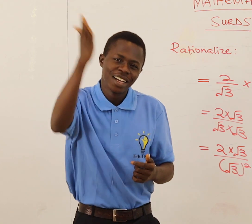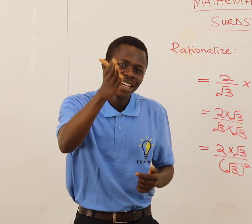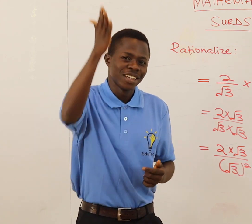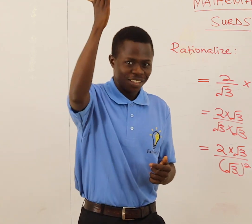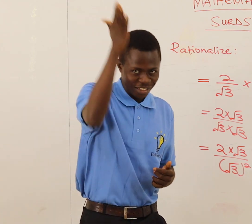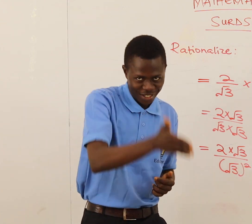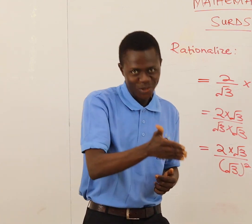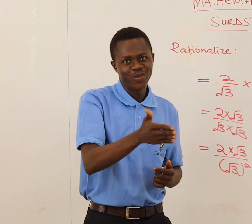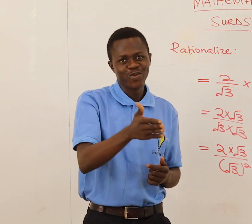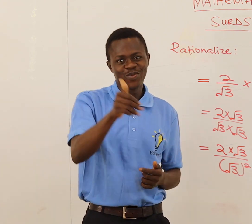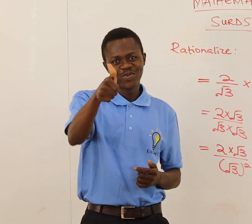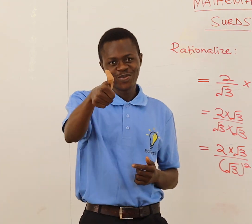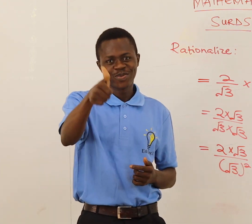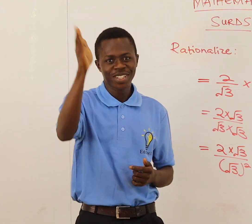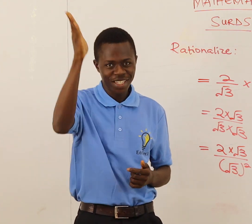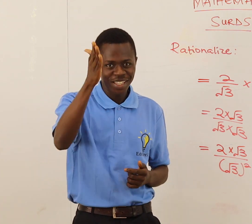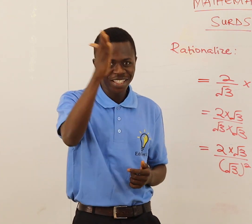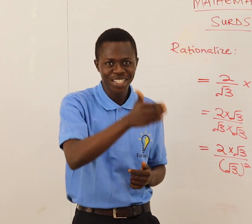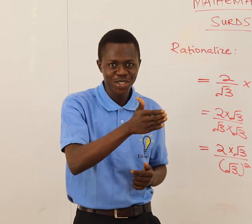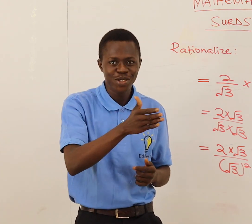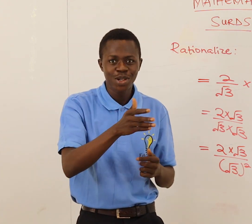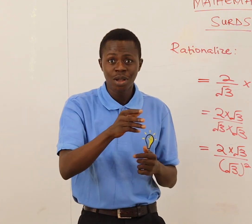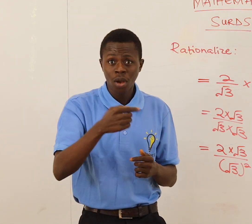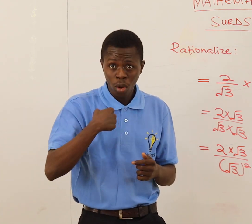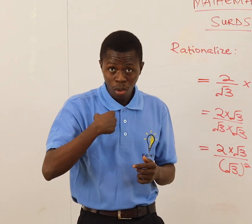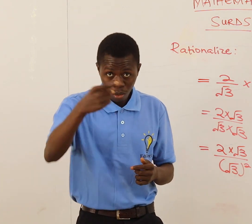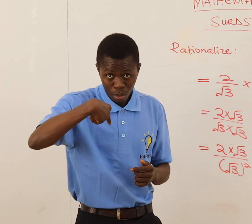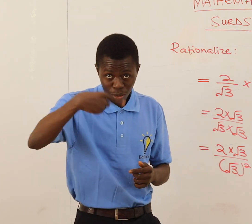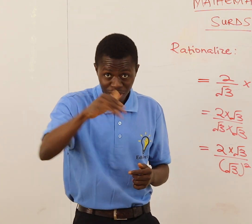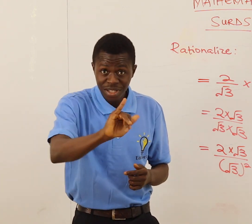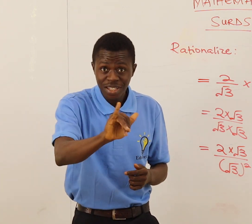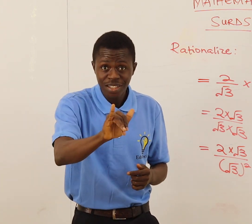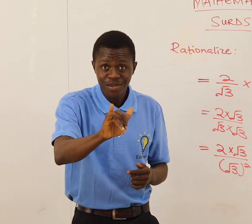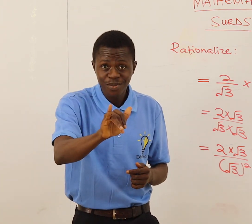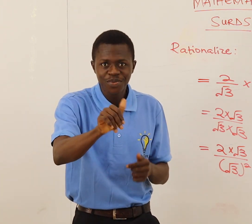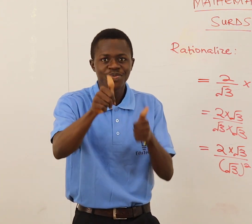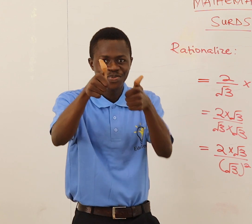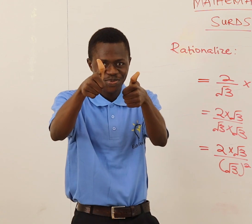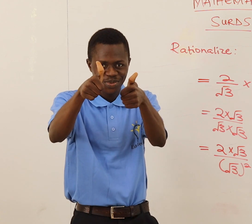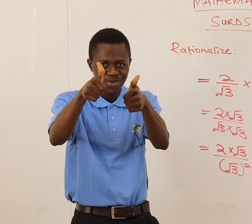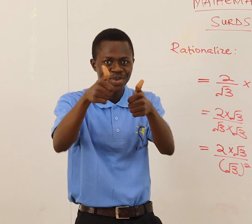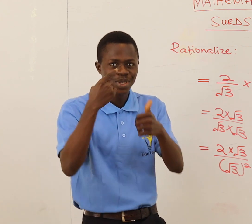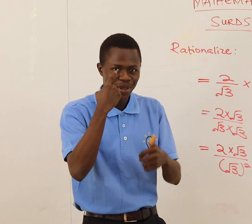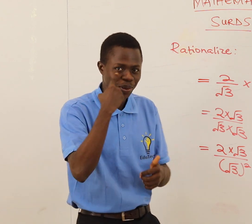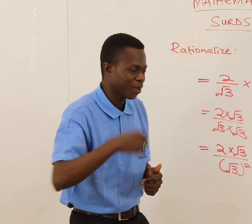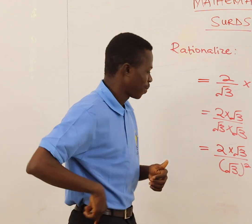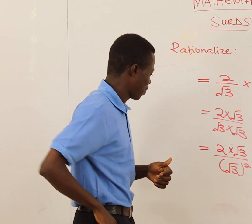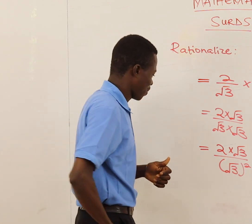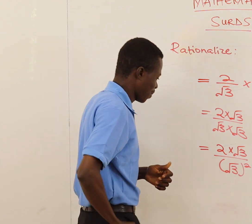So now, we also remember that the power 2 and then the square root sign, what will happen? Yes,